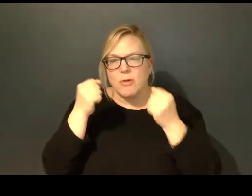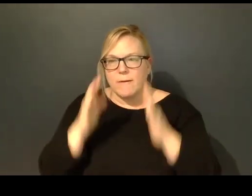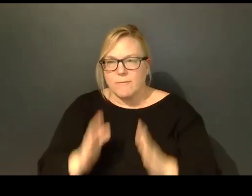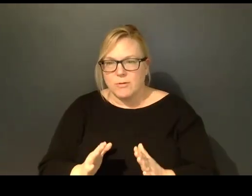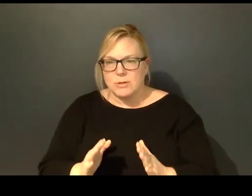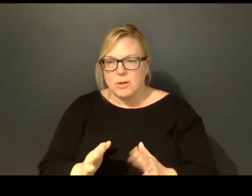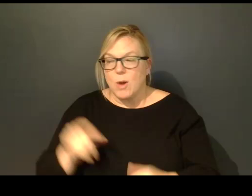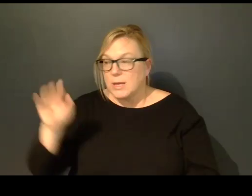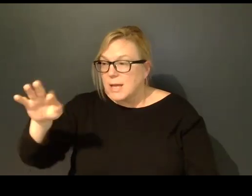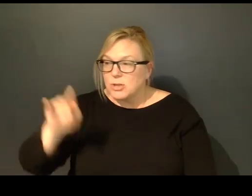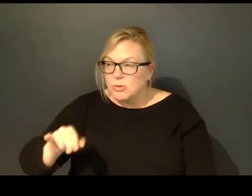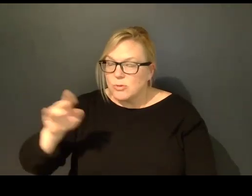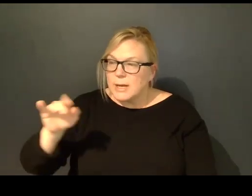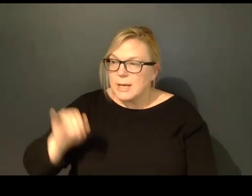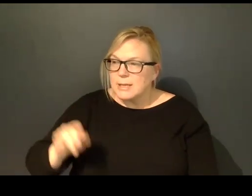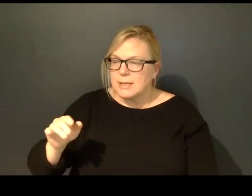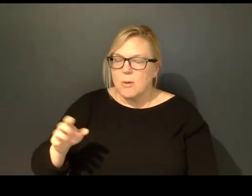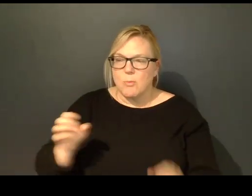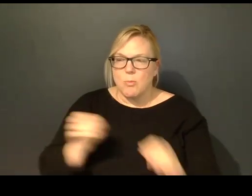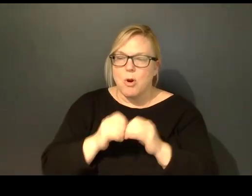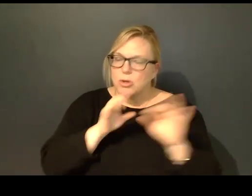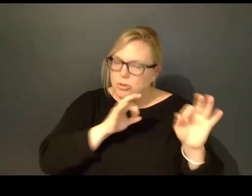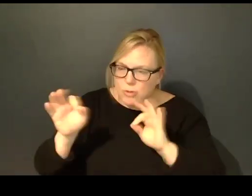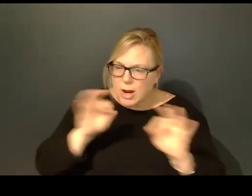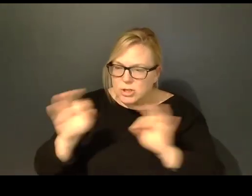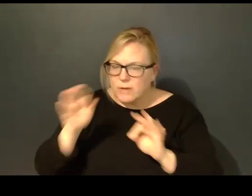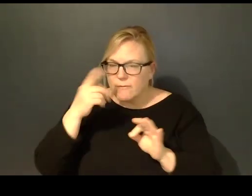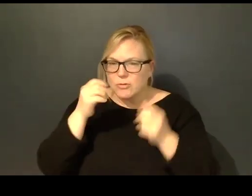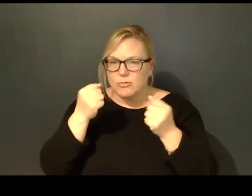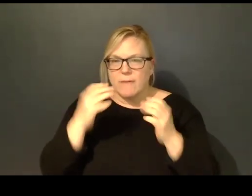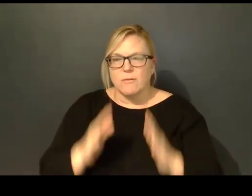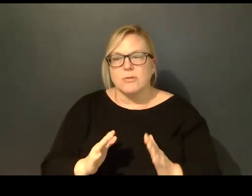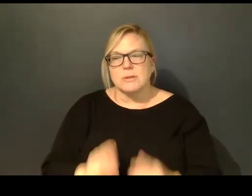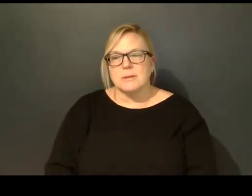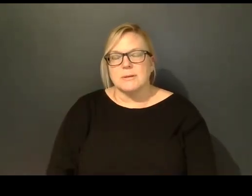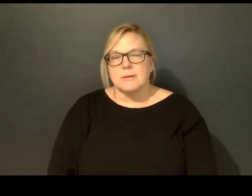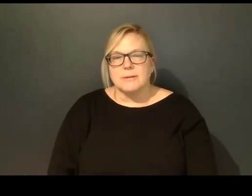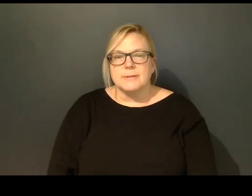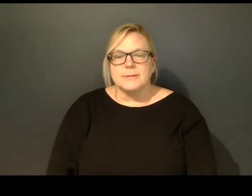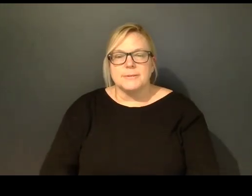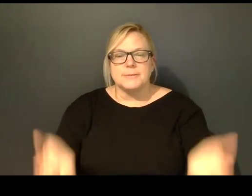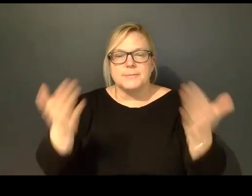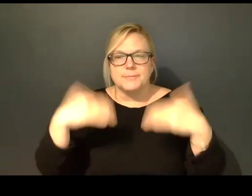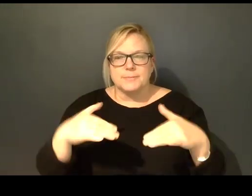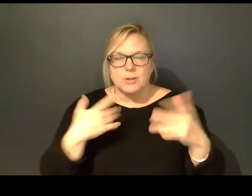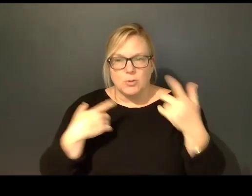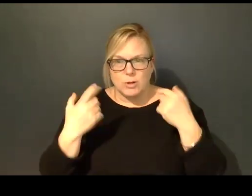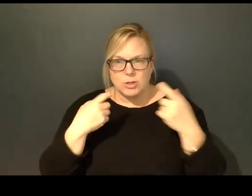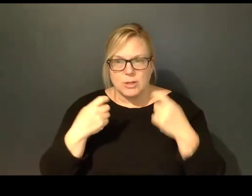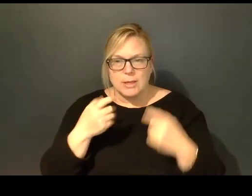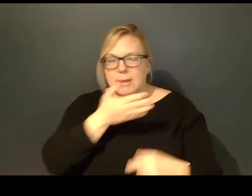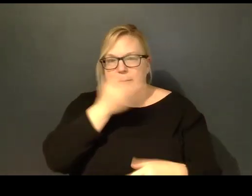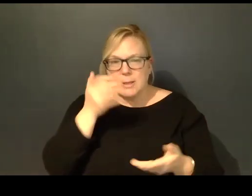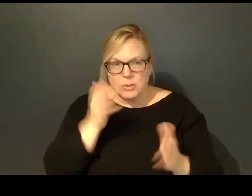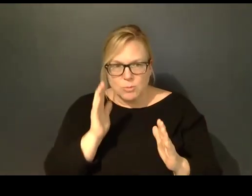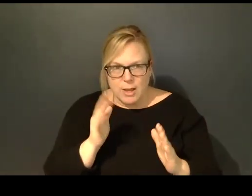in more distraction. Yeah. Interesting. Okay. Another question here is, what is the best way